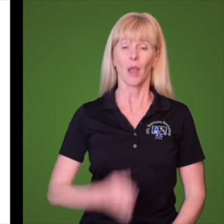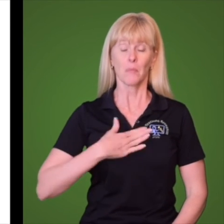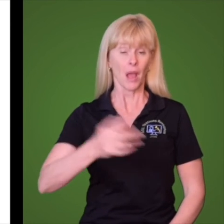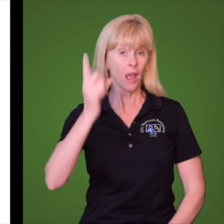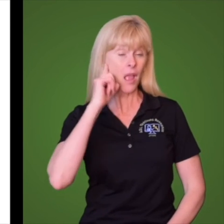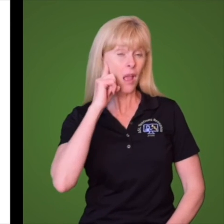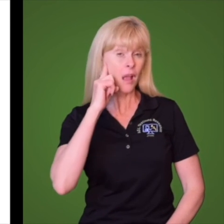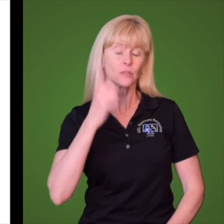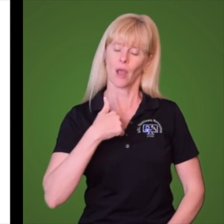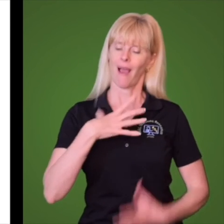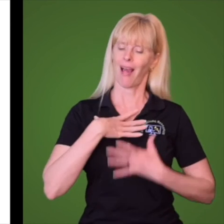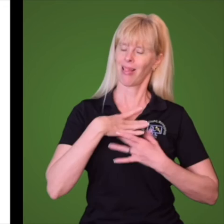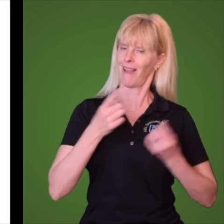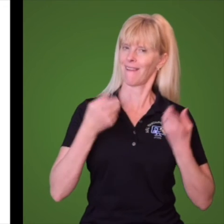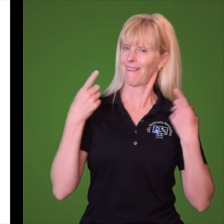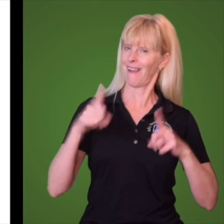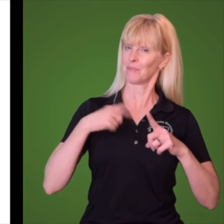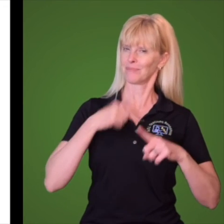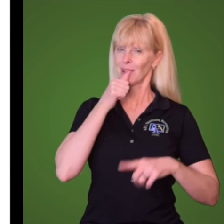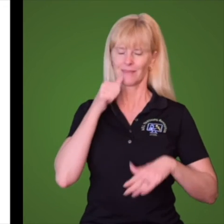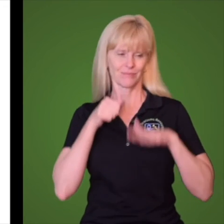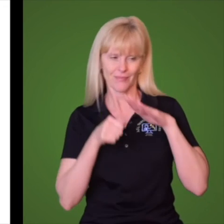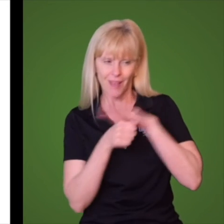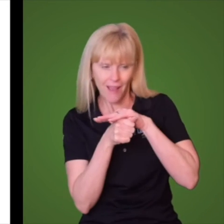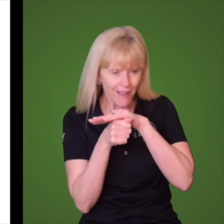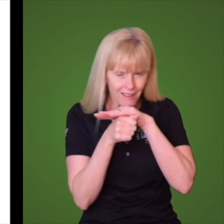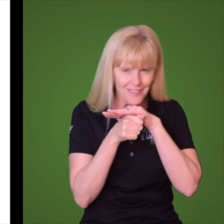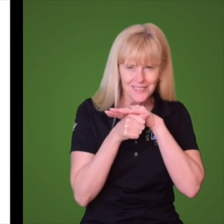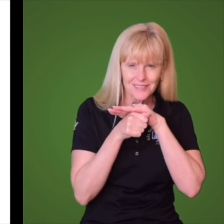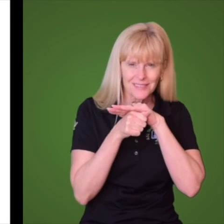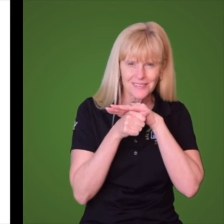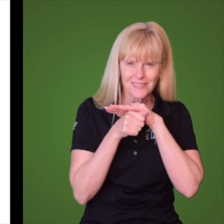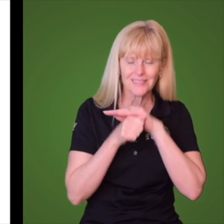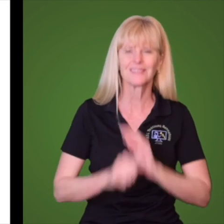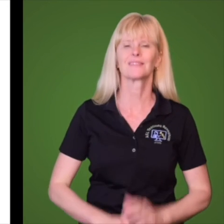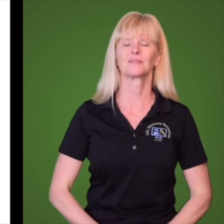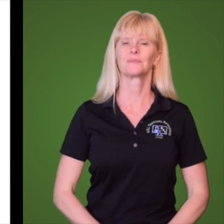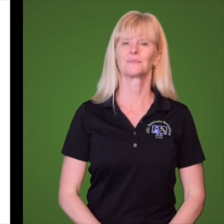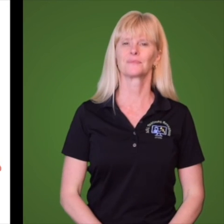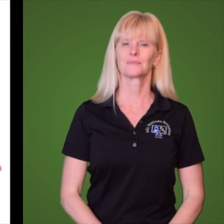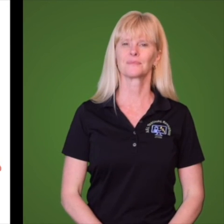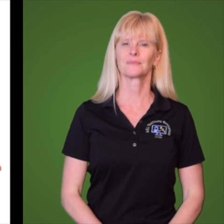I like my ears when I hide.